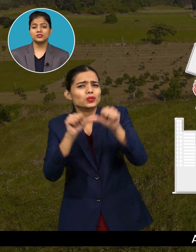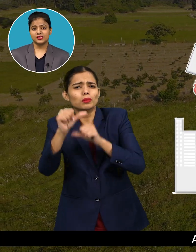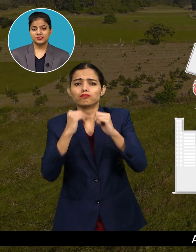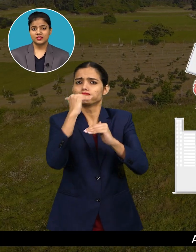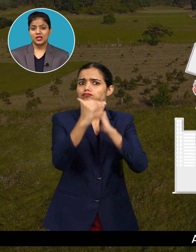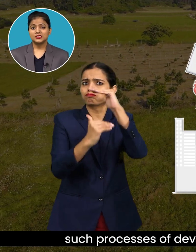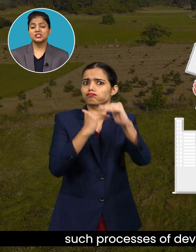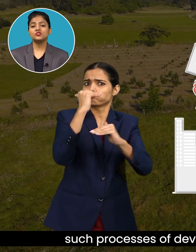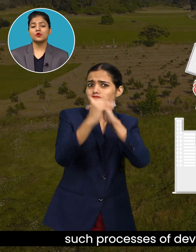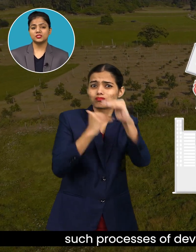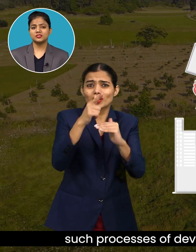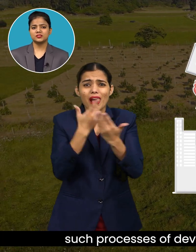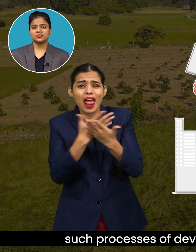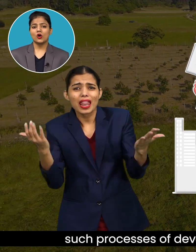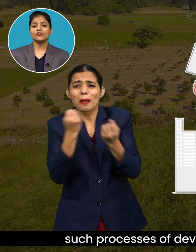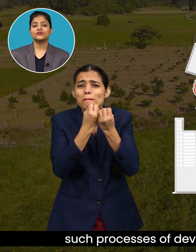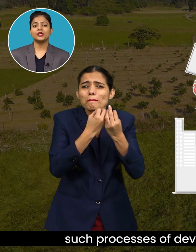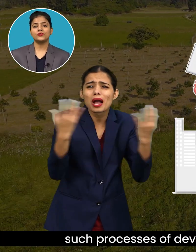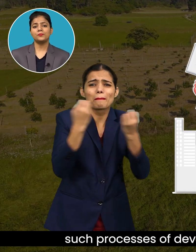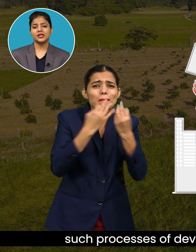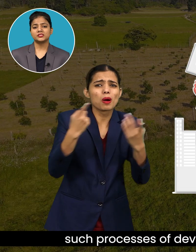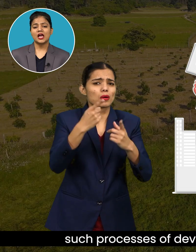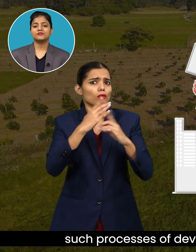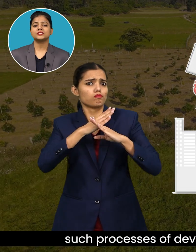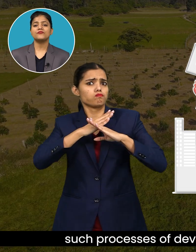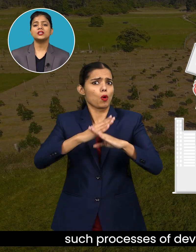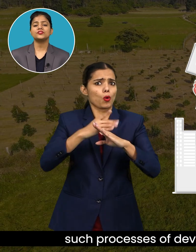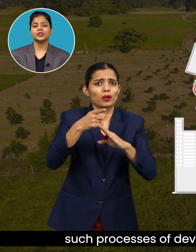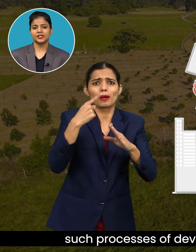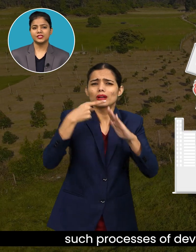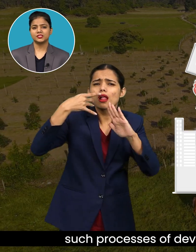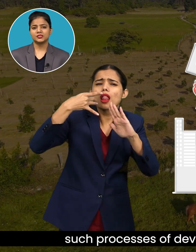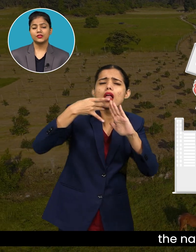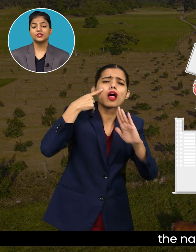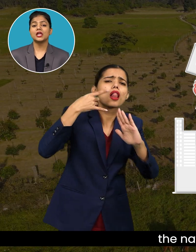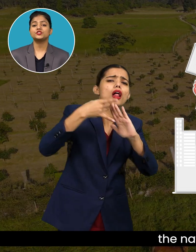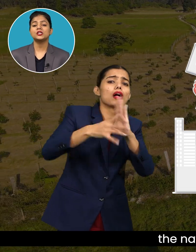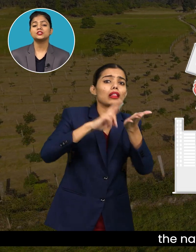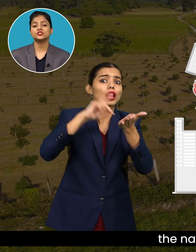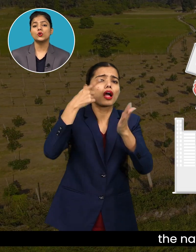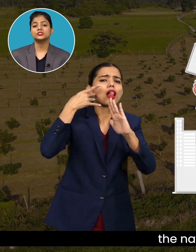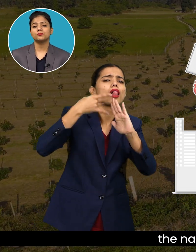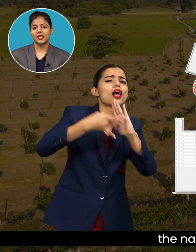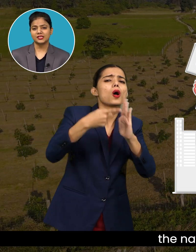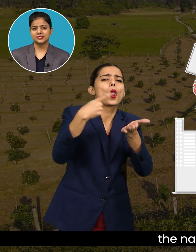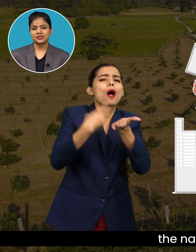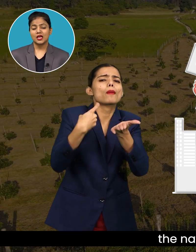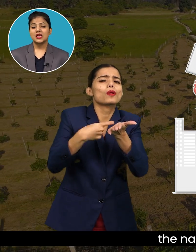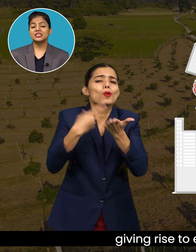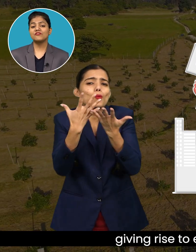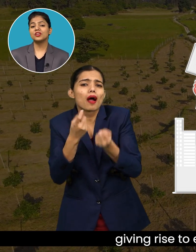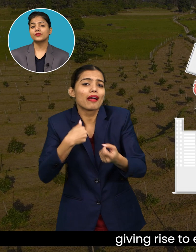Along with this, such processes of development have severely threatened the natural resource